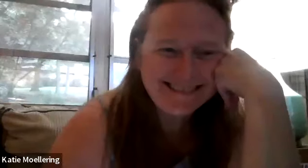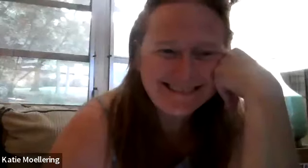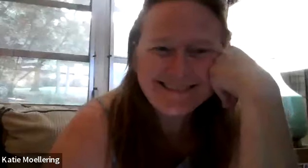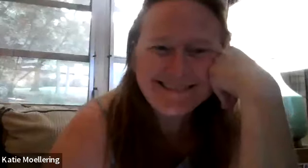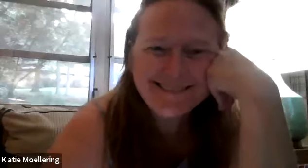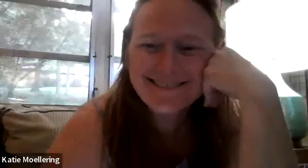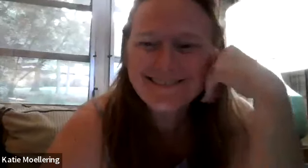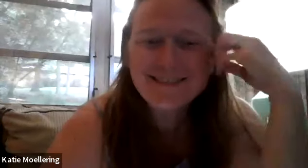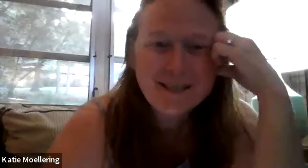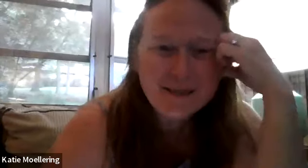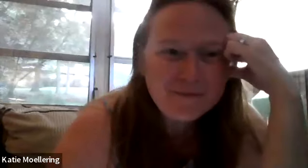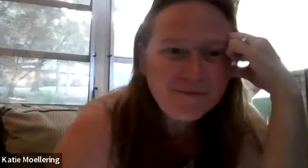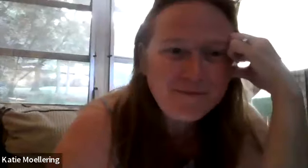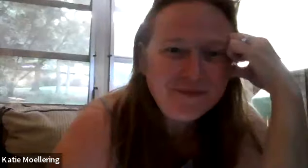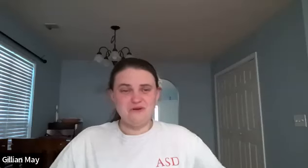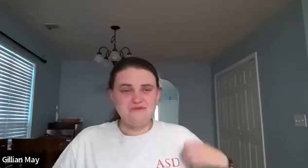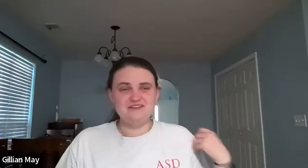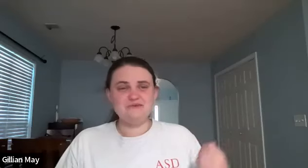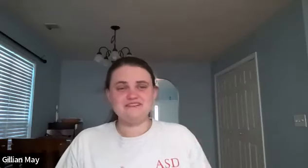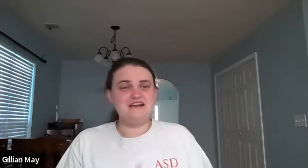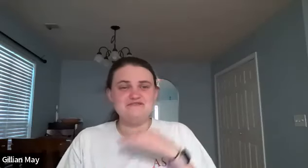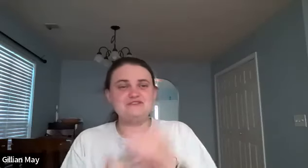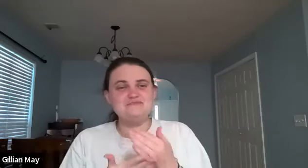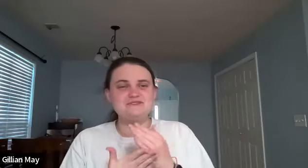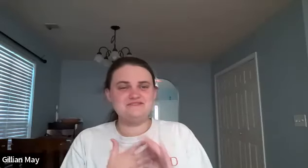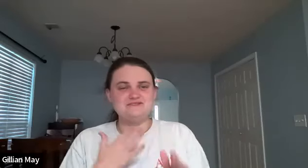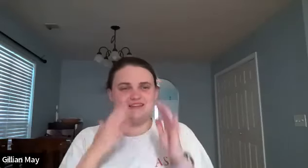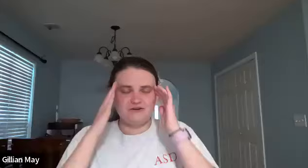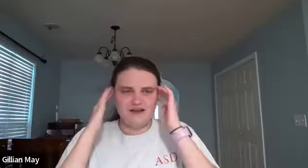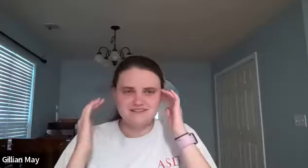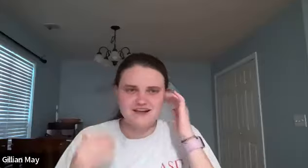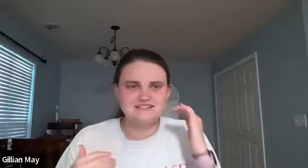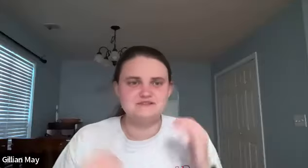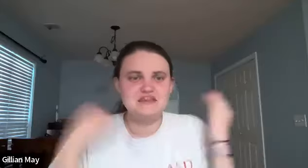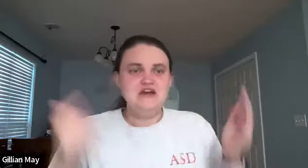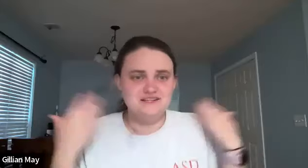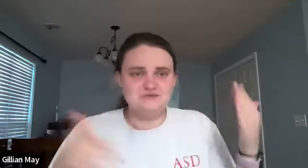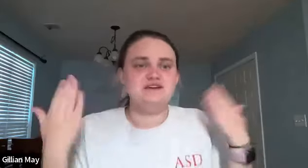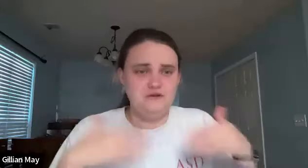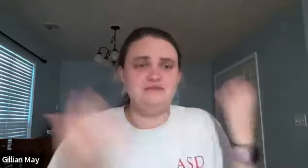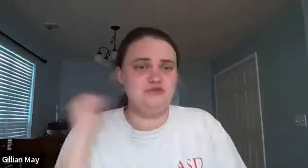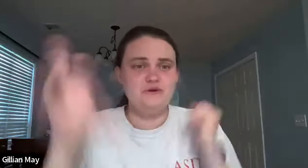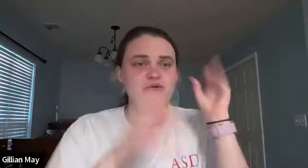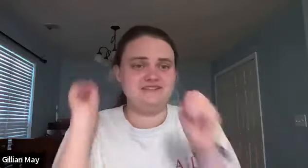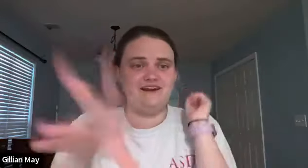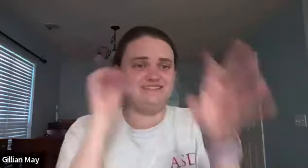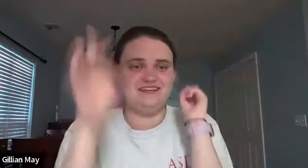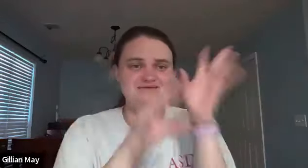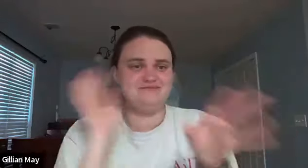Okay, I'm sorry guys. Color Wars is really throwing me in a loop because I fully believe this was like our last class. And I was like, that's why I was like, okay, throwing words, guys, like